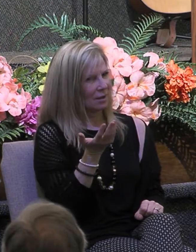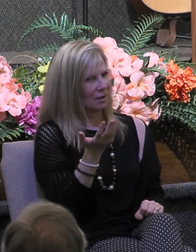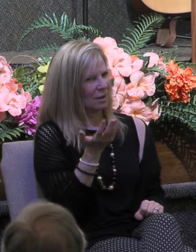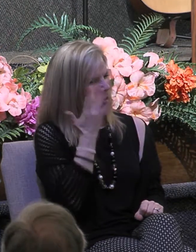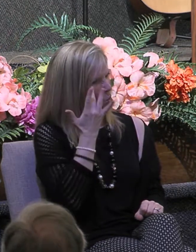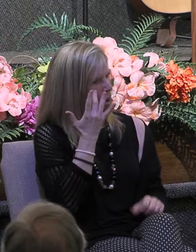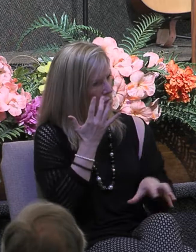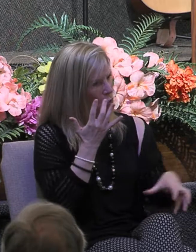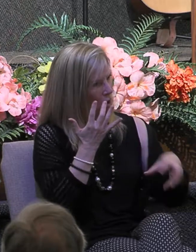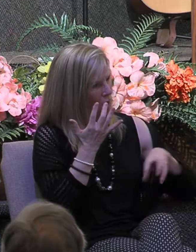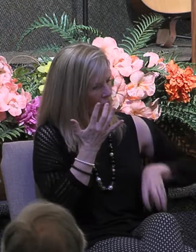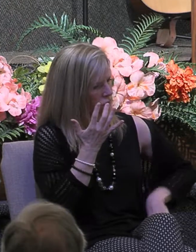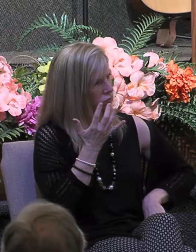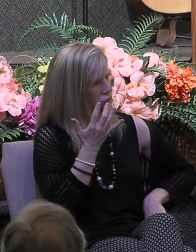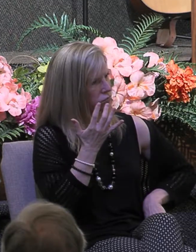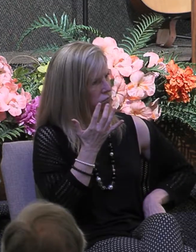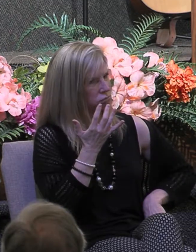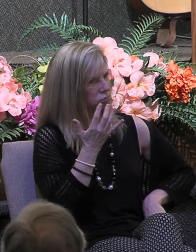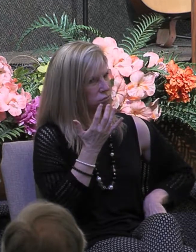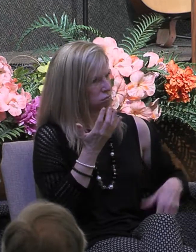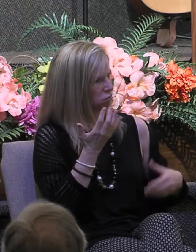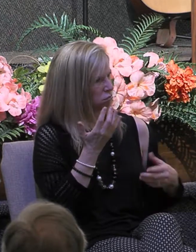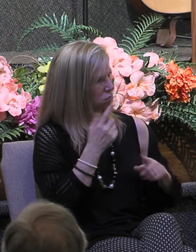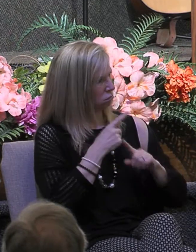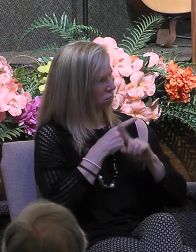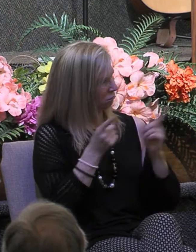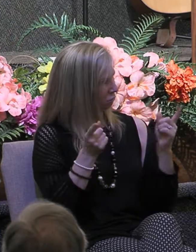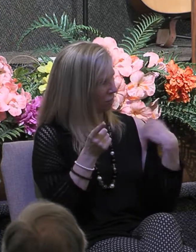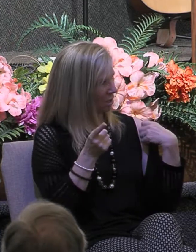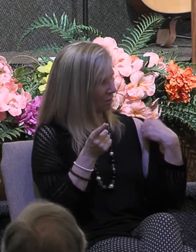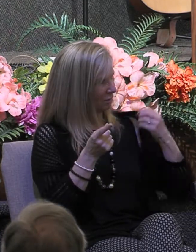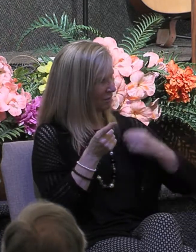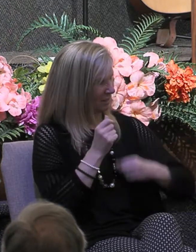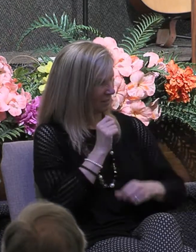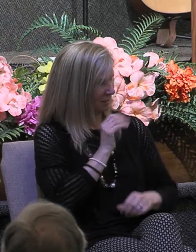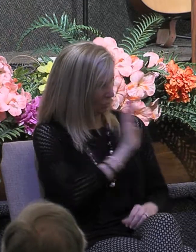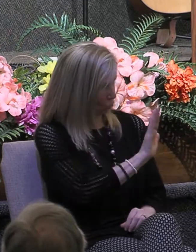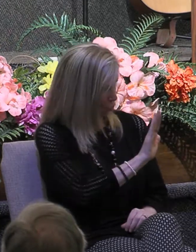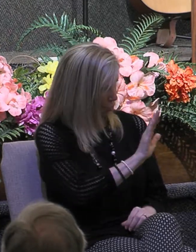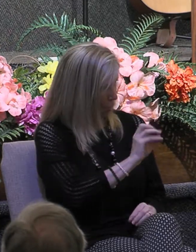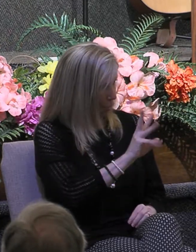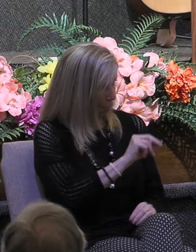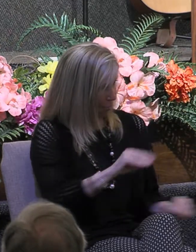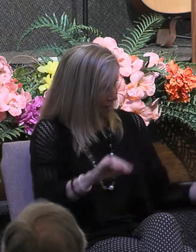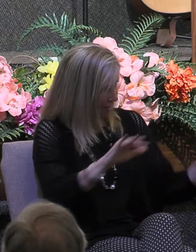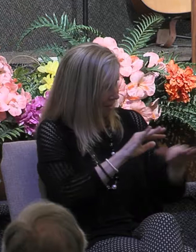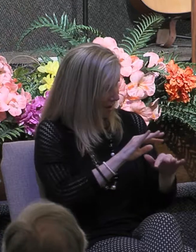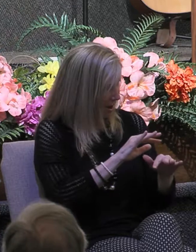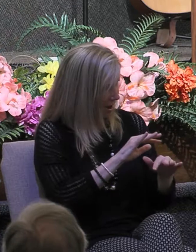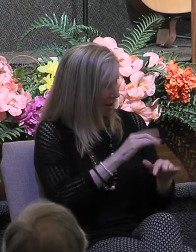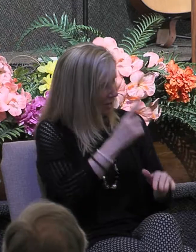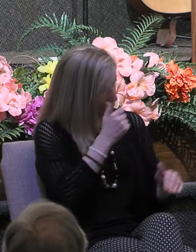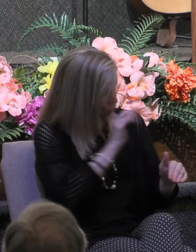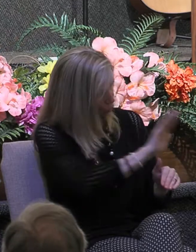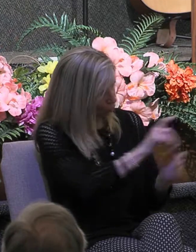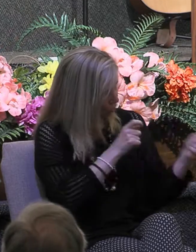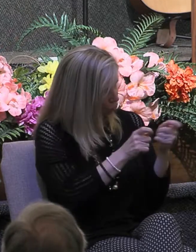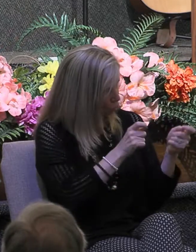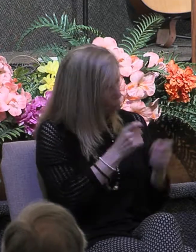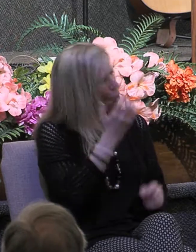back some of the price of the land while it remained unsold did it not remain your own after it was sold was it not under your control why is it that